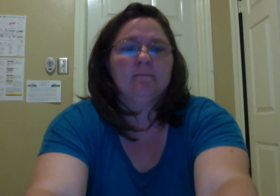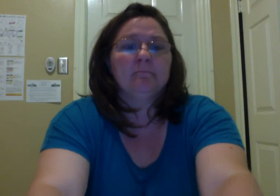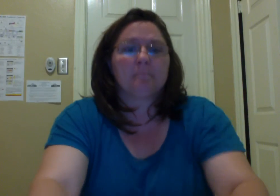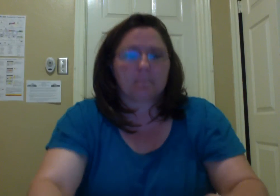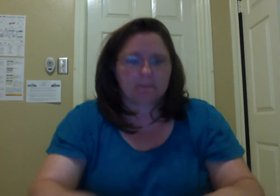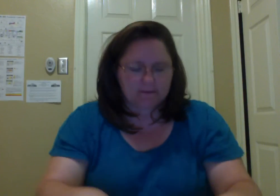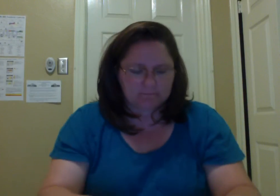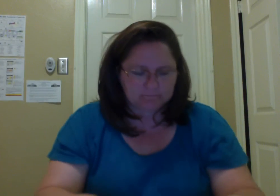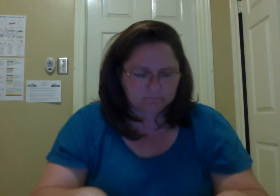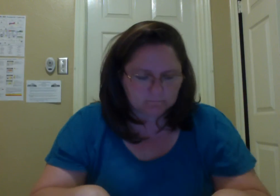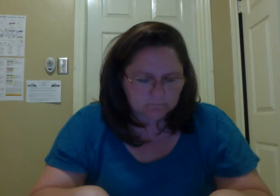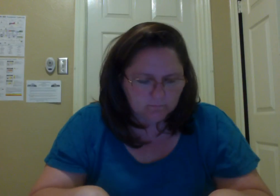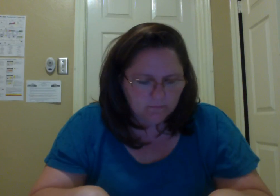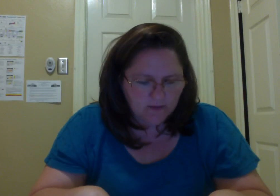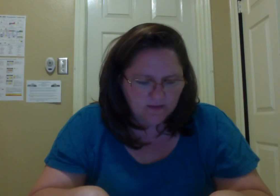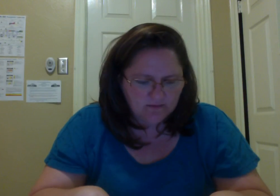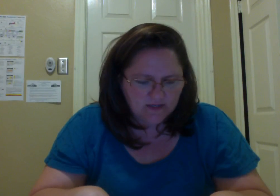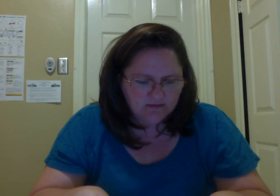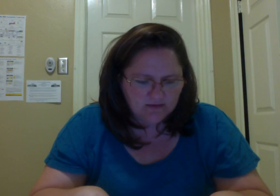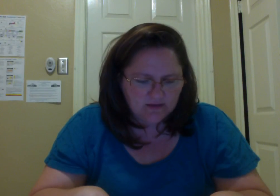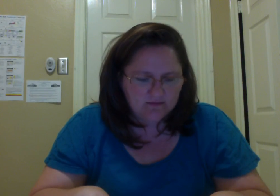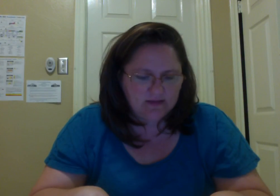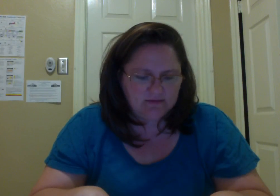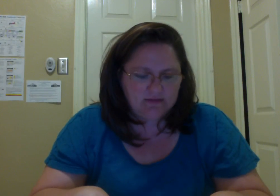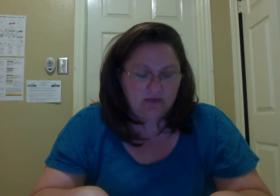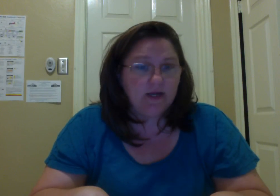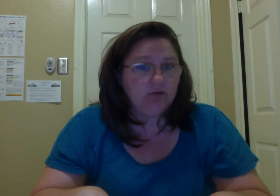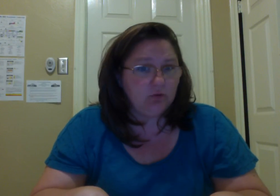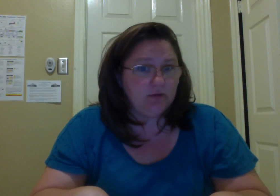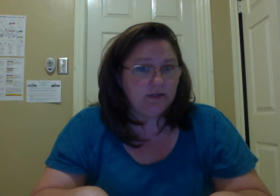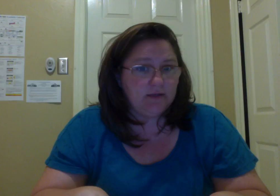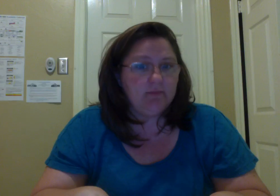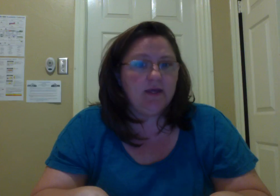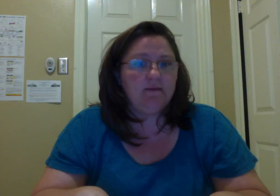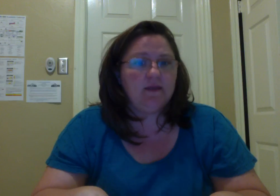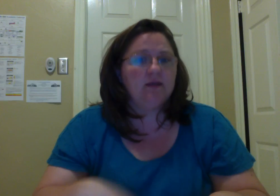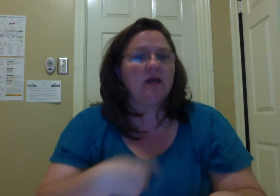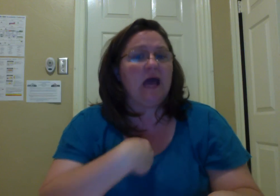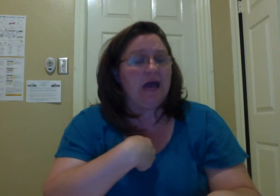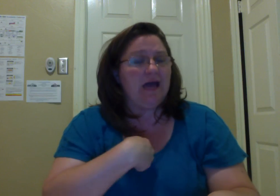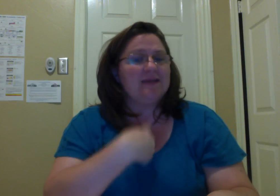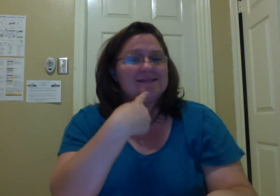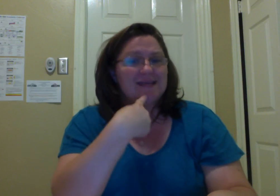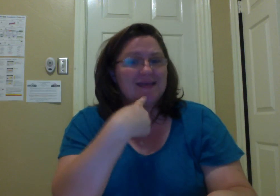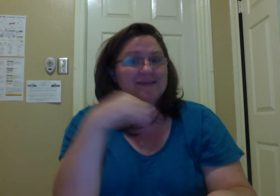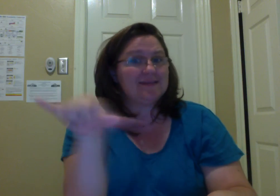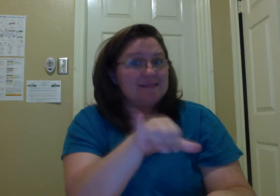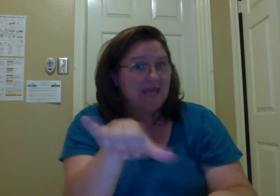sign. And then Dan says, that's exactly what I told him. And then I said the